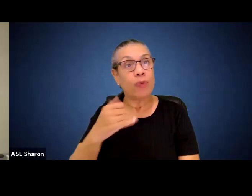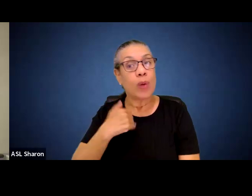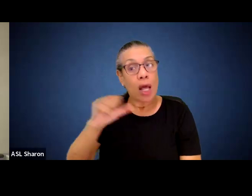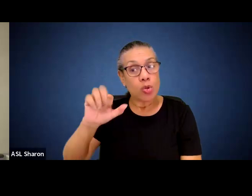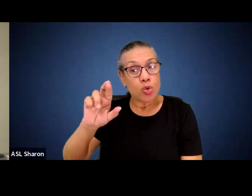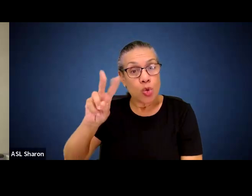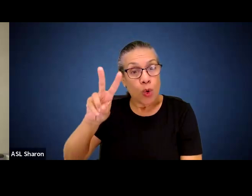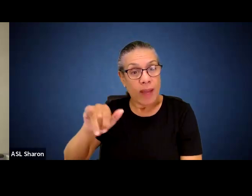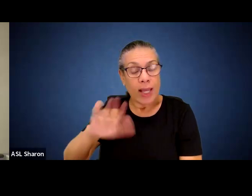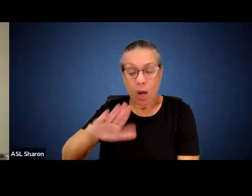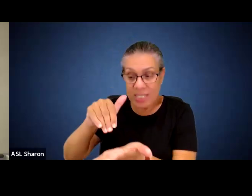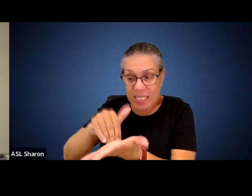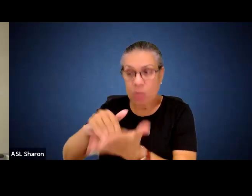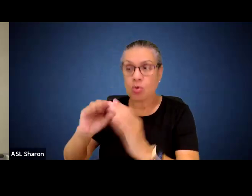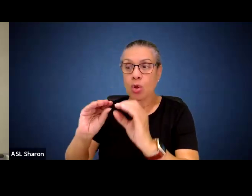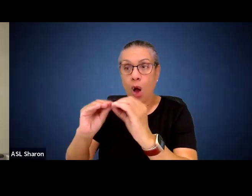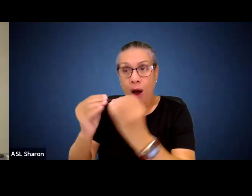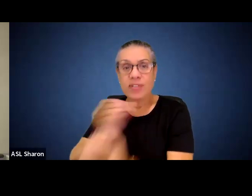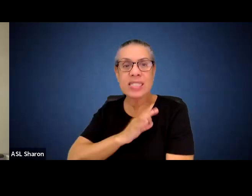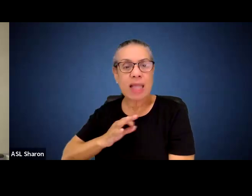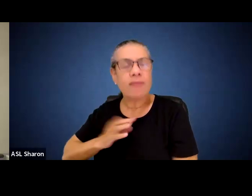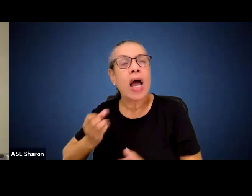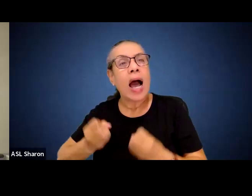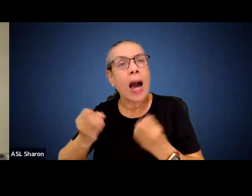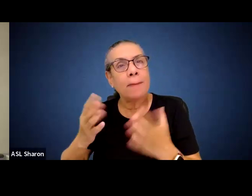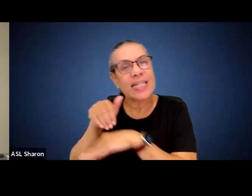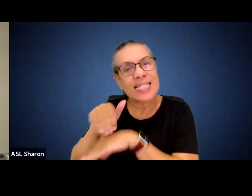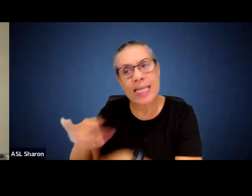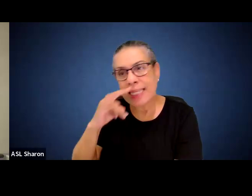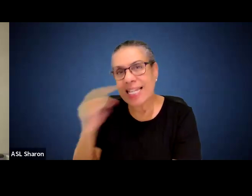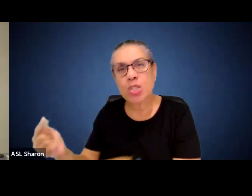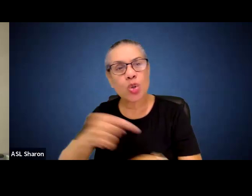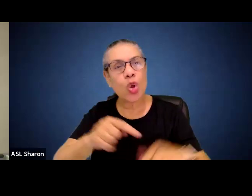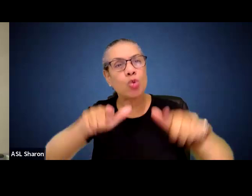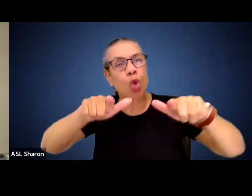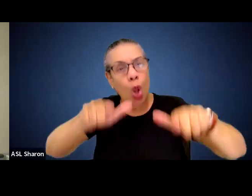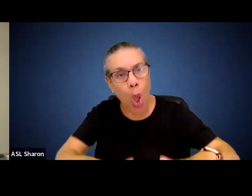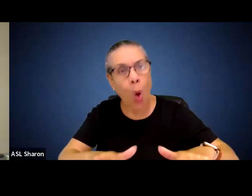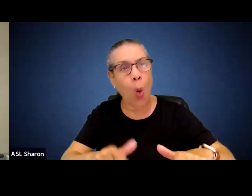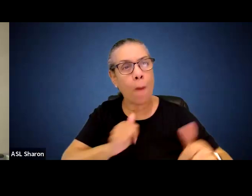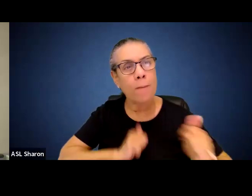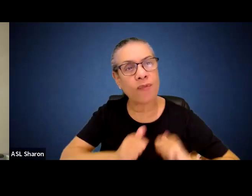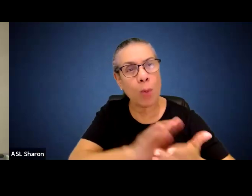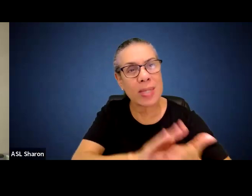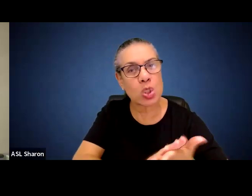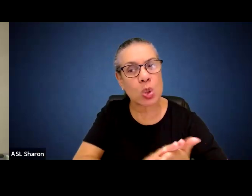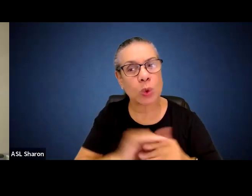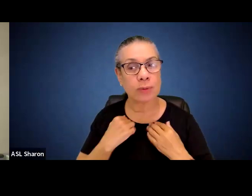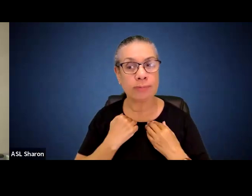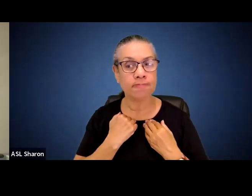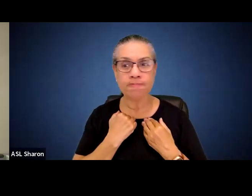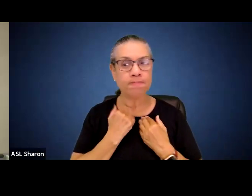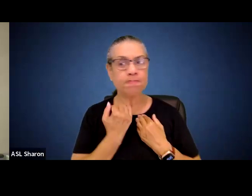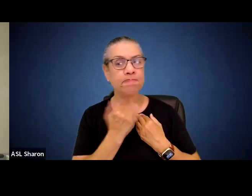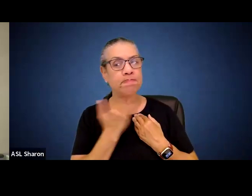of central office staff at BPS, how many of them are sending their kids to some of the lowest performing schools in the city, I think we'd see that they